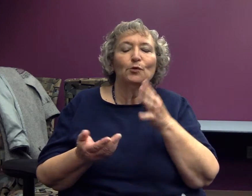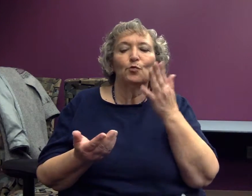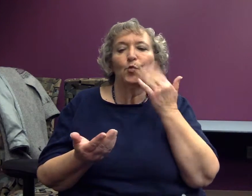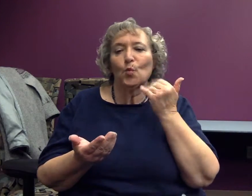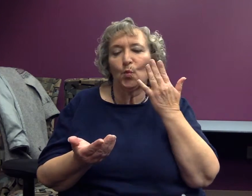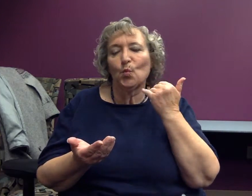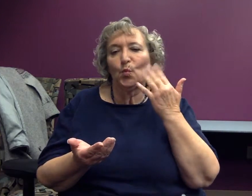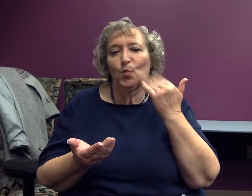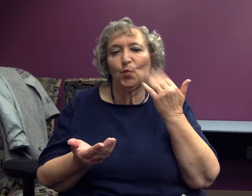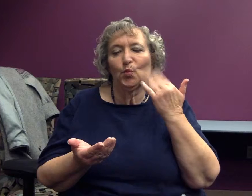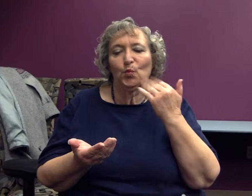can